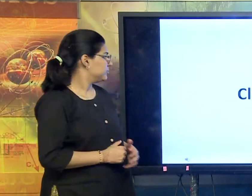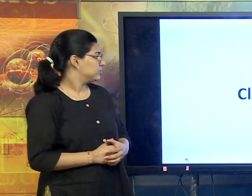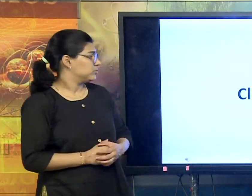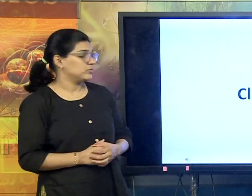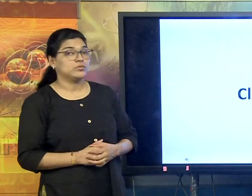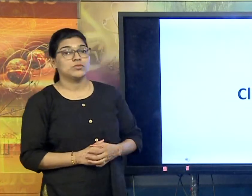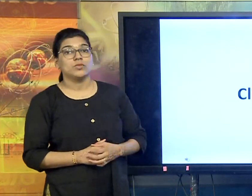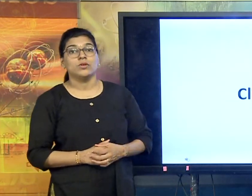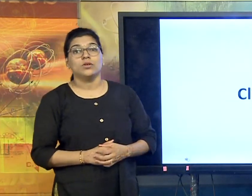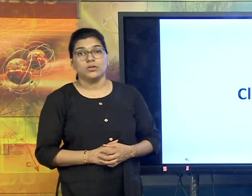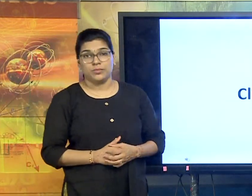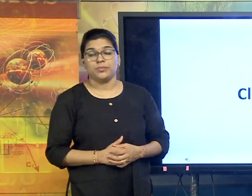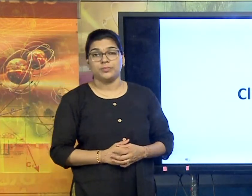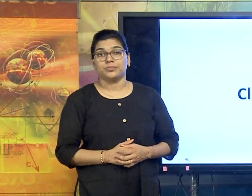as auto shapes.